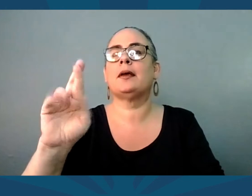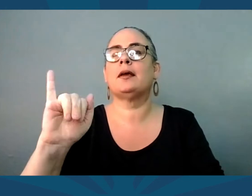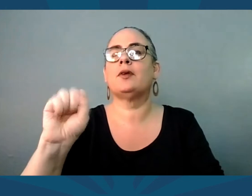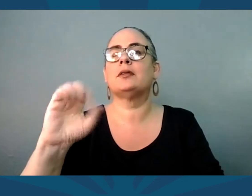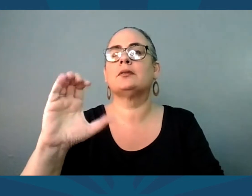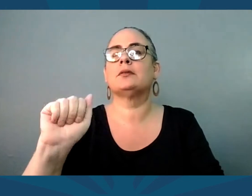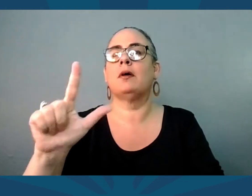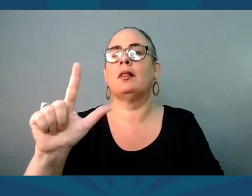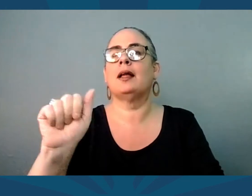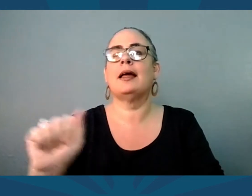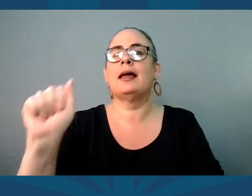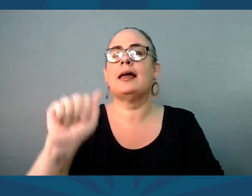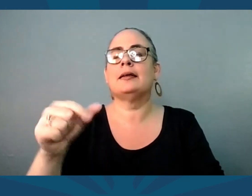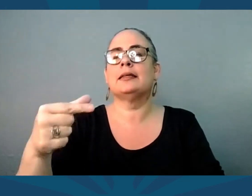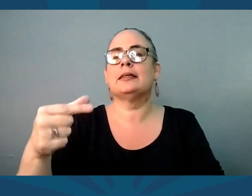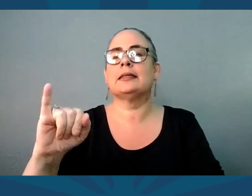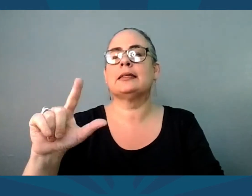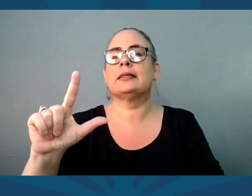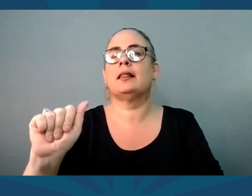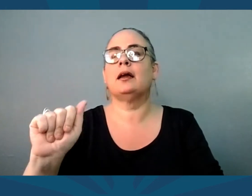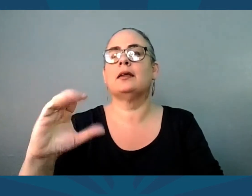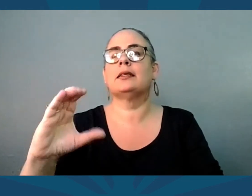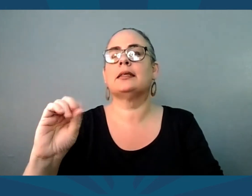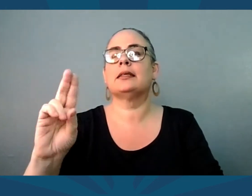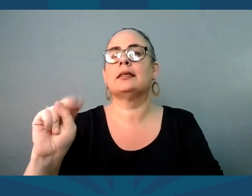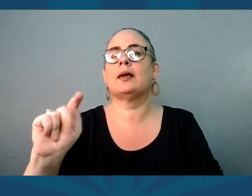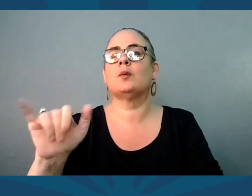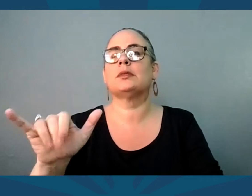E. Mariscal at